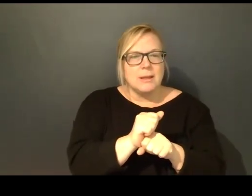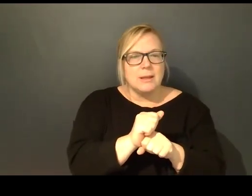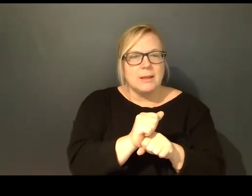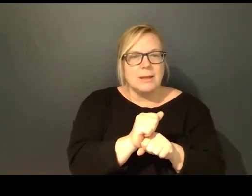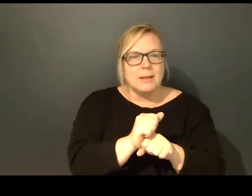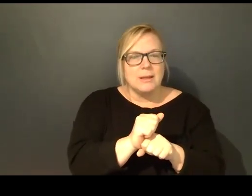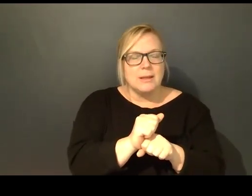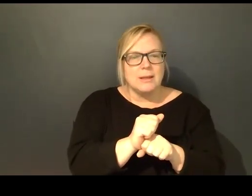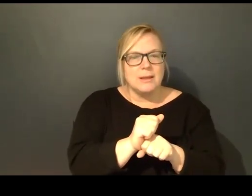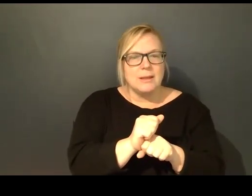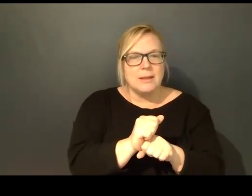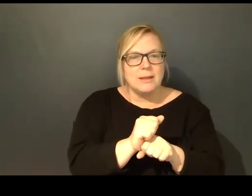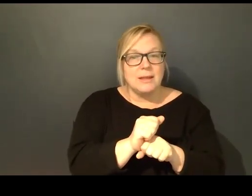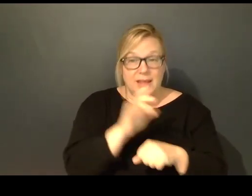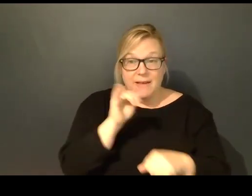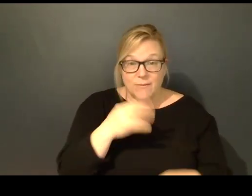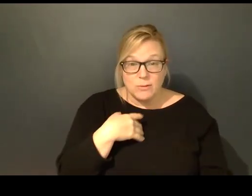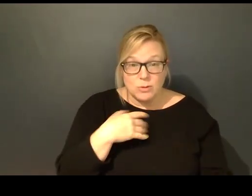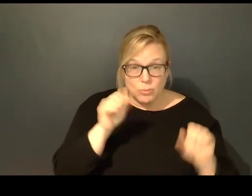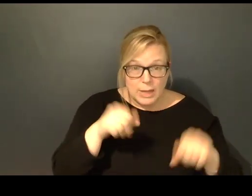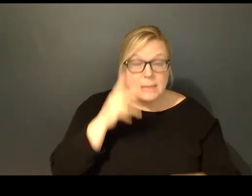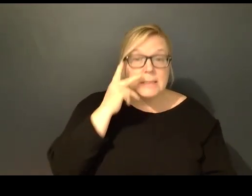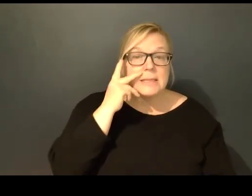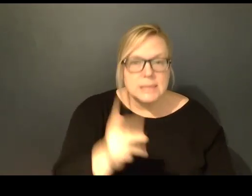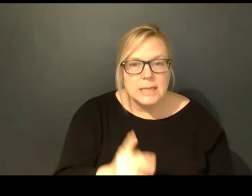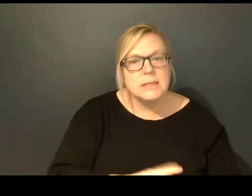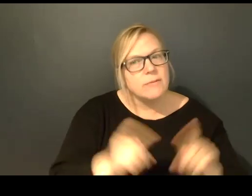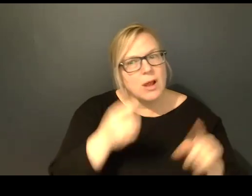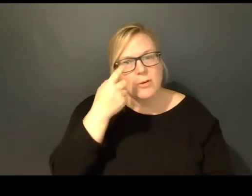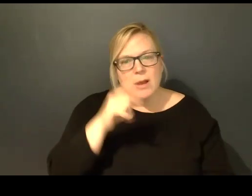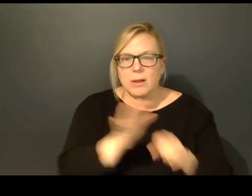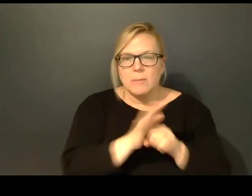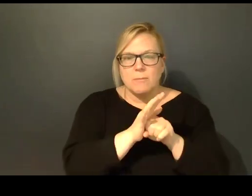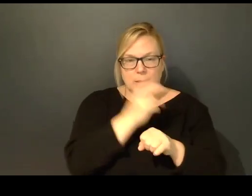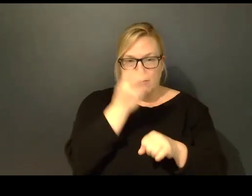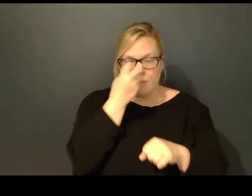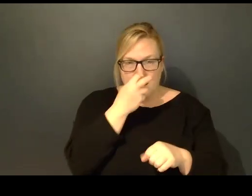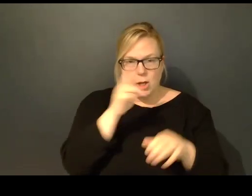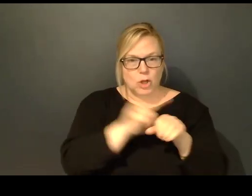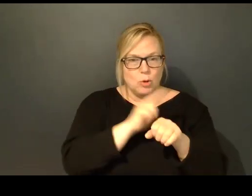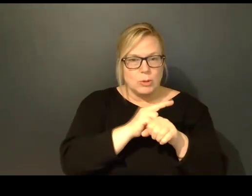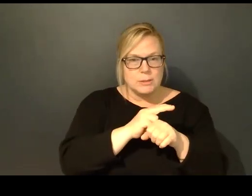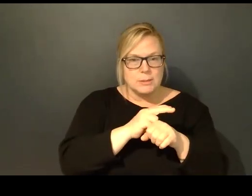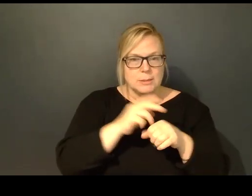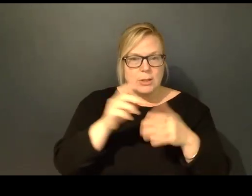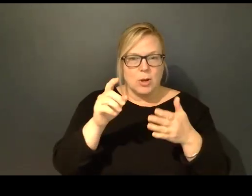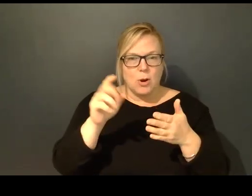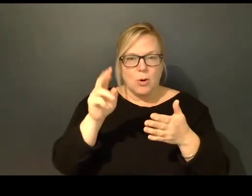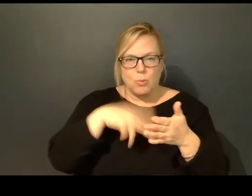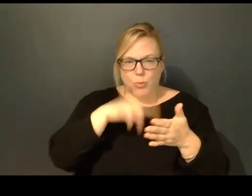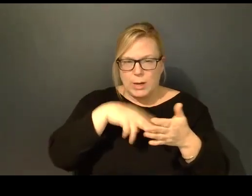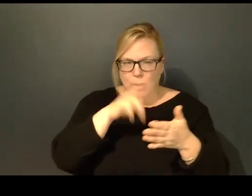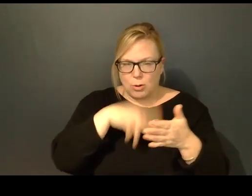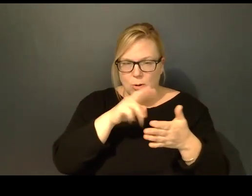you are sighted. And let's keep in mind I am completely blind. I use a screen reader, which is called JAWS, Job Accessibility